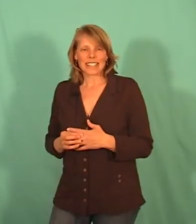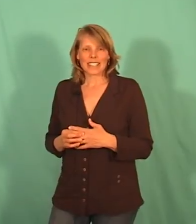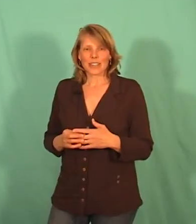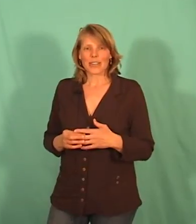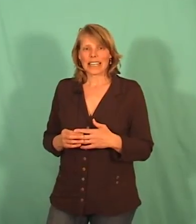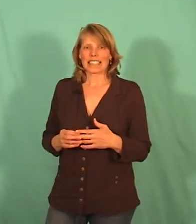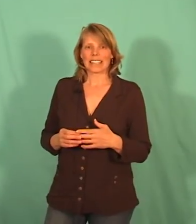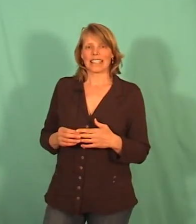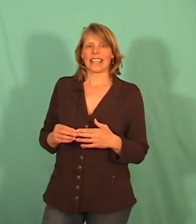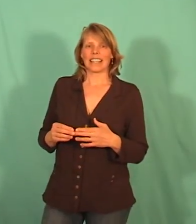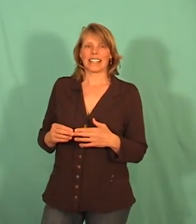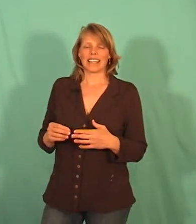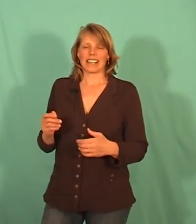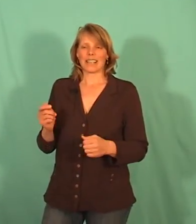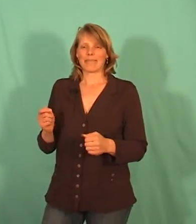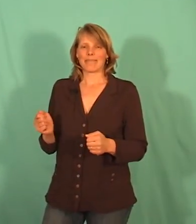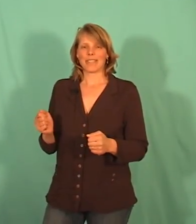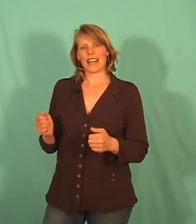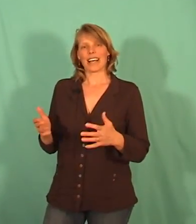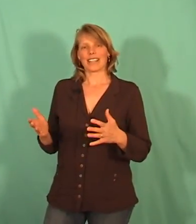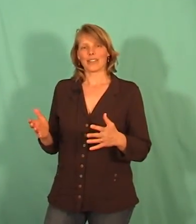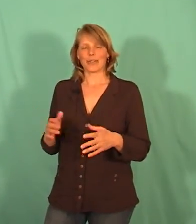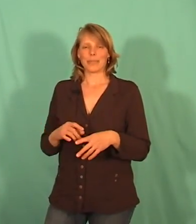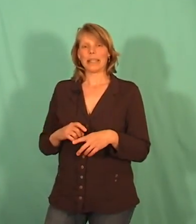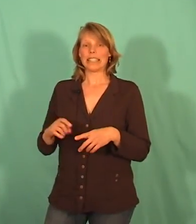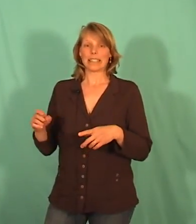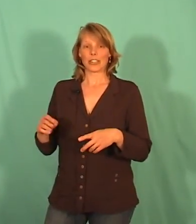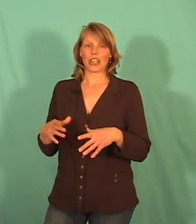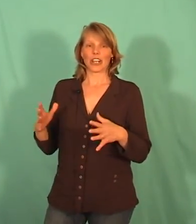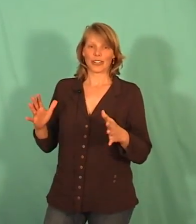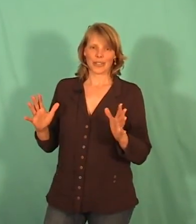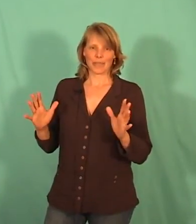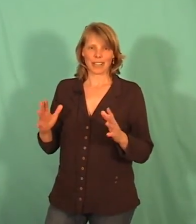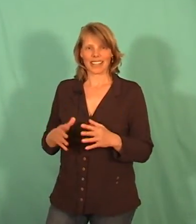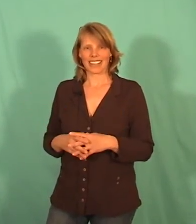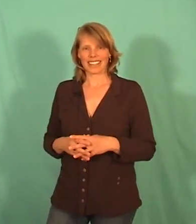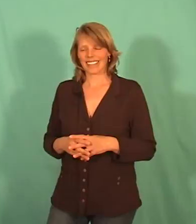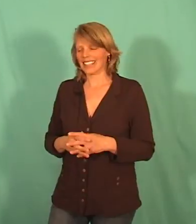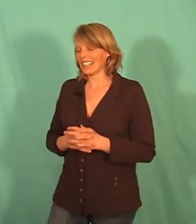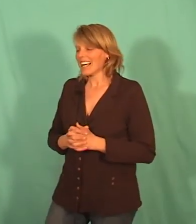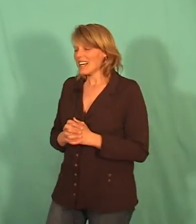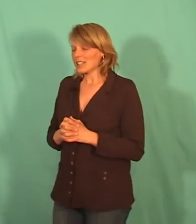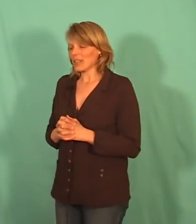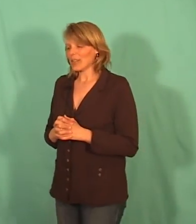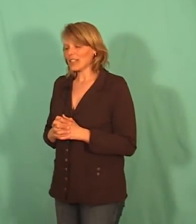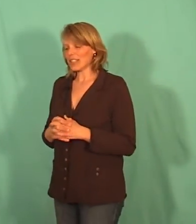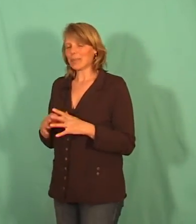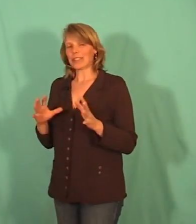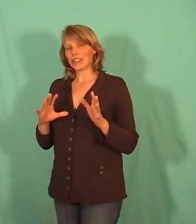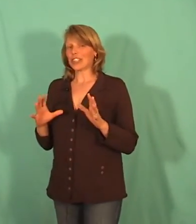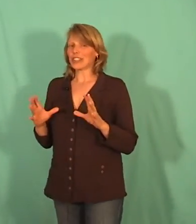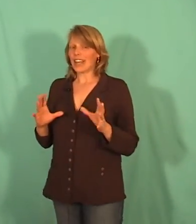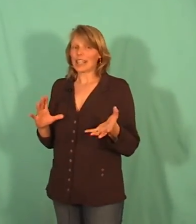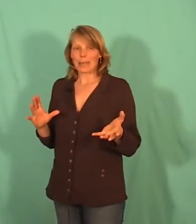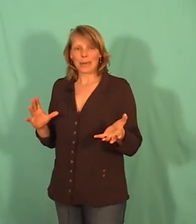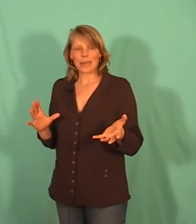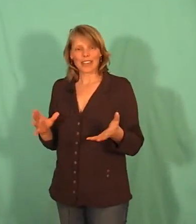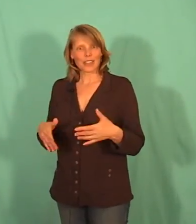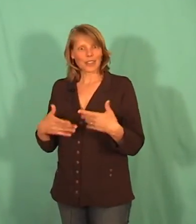you know, they'd sign, you know, bean song or something, and I'd sing it. So here's a couple little jingles I came up with, and you can come